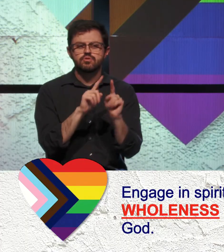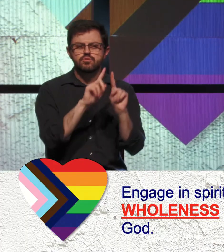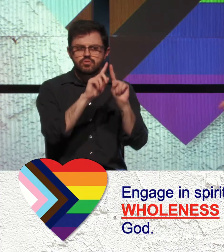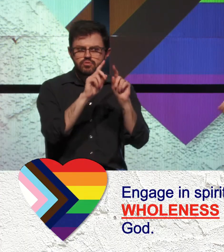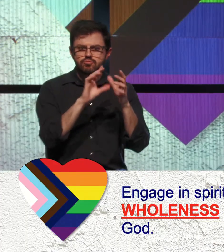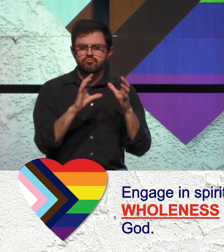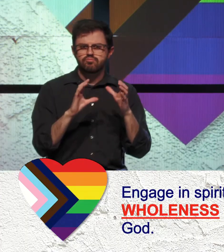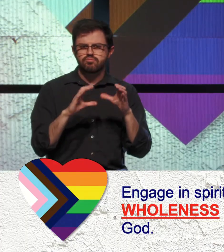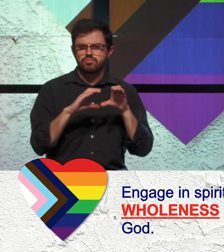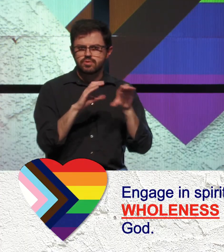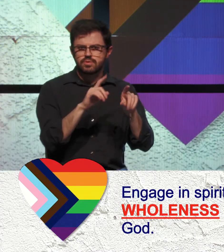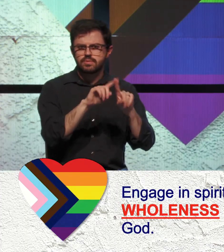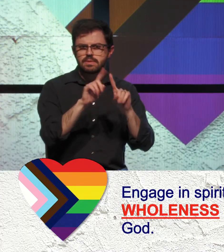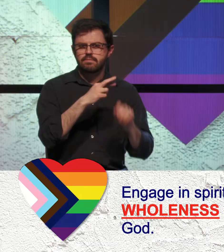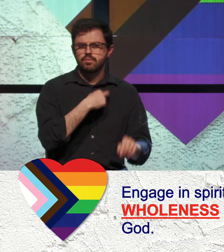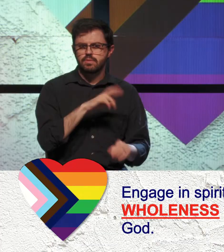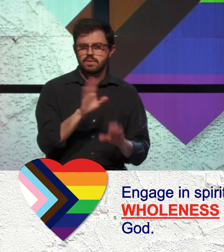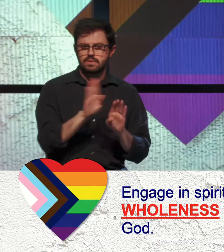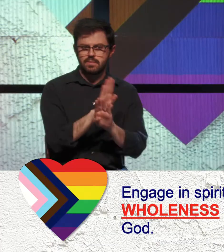to love God.